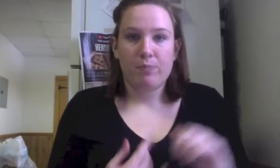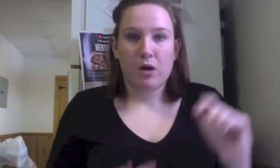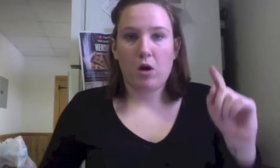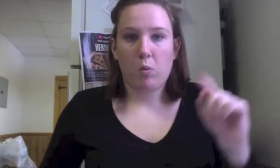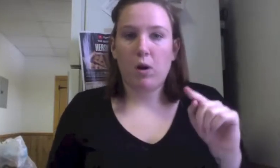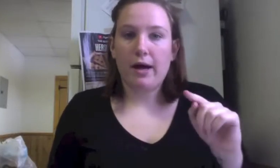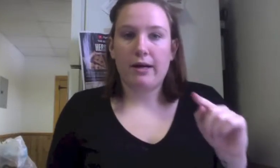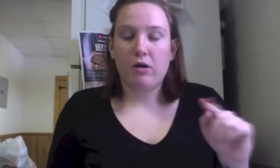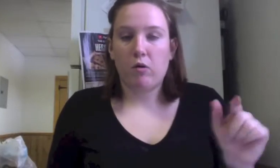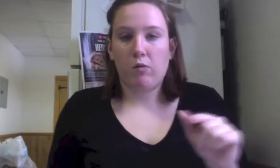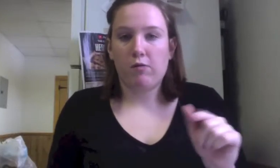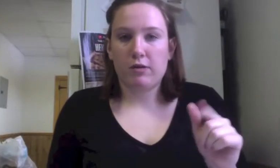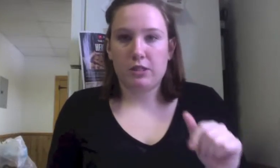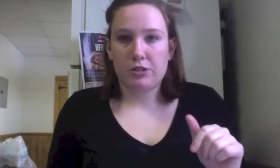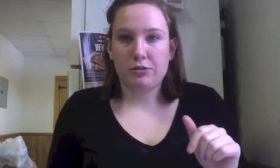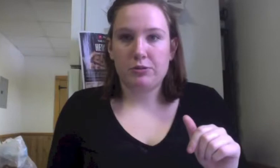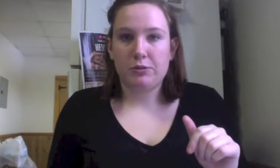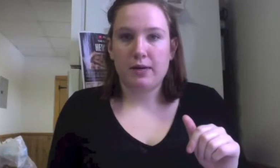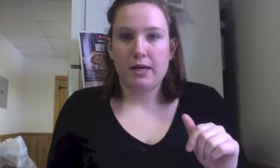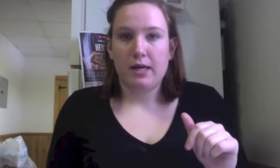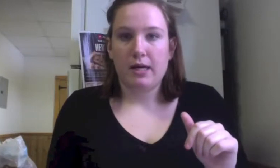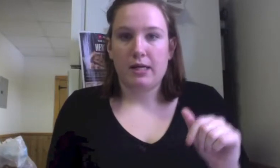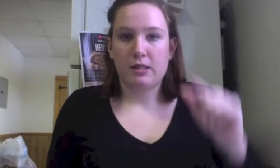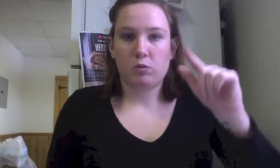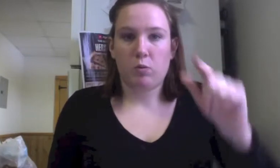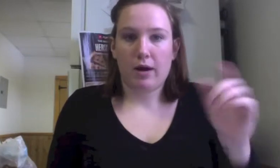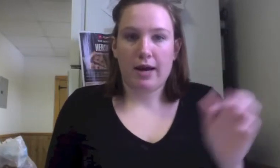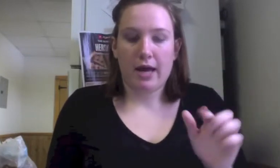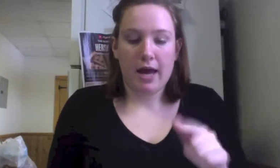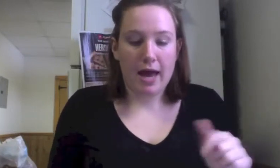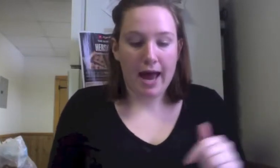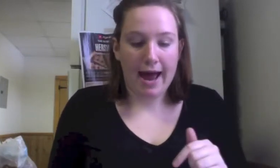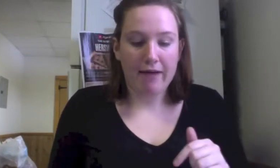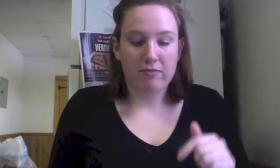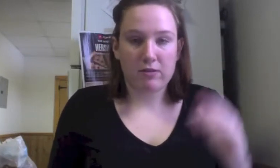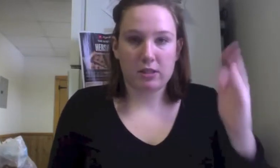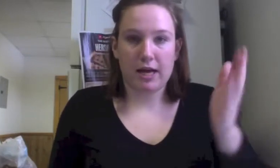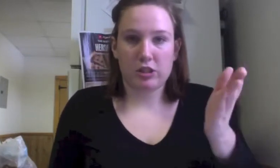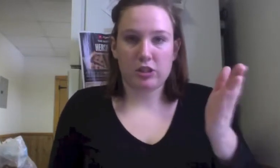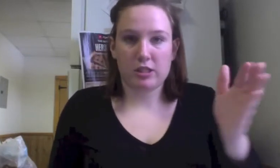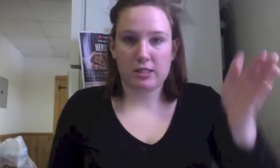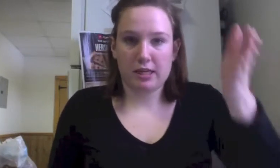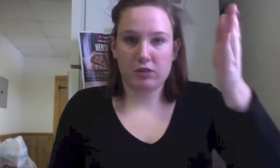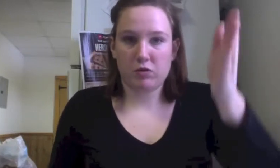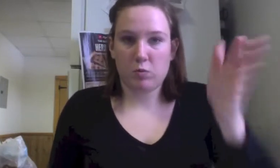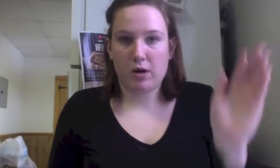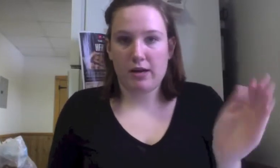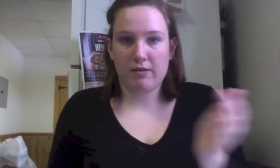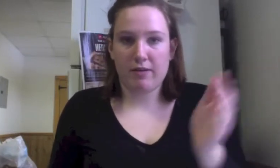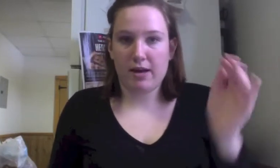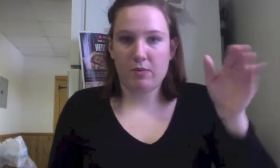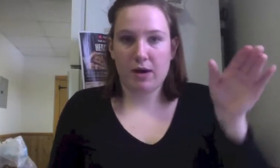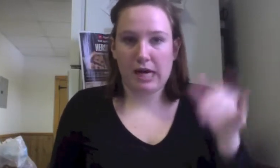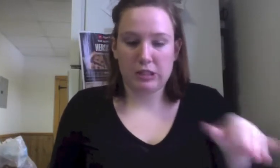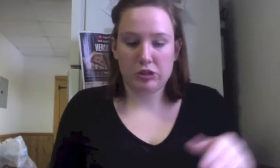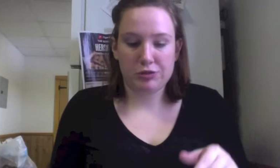a 1/2, it's 1/2. It stands for 1 divided by 2.